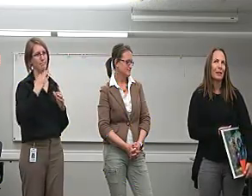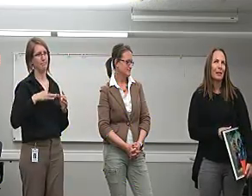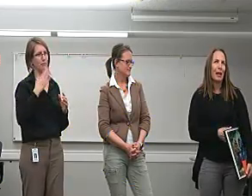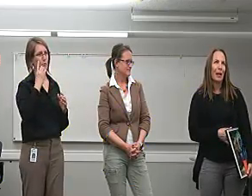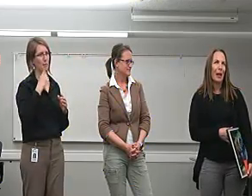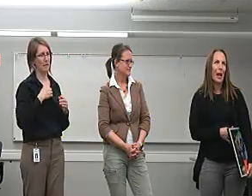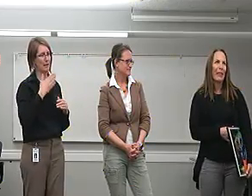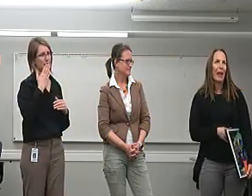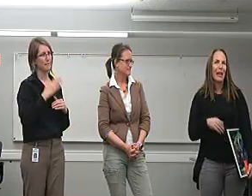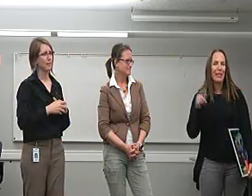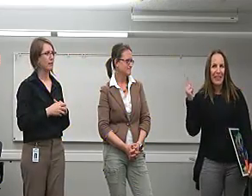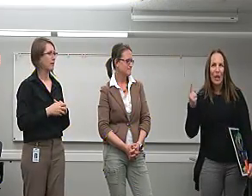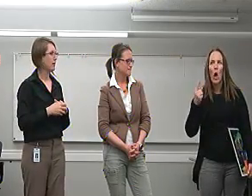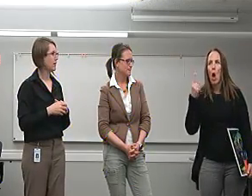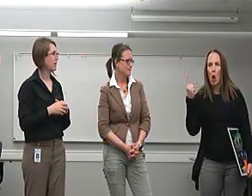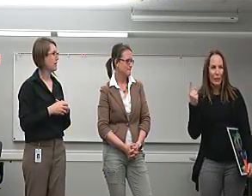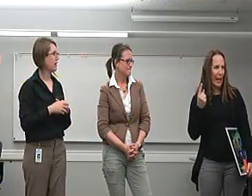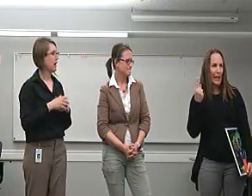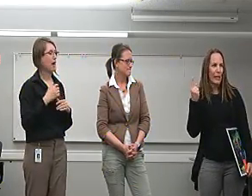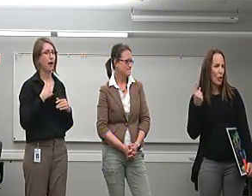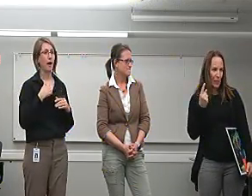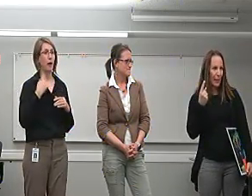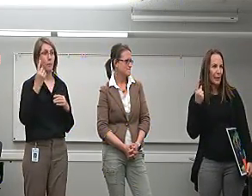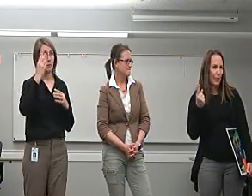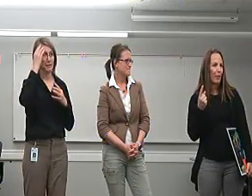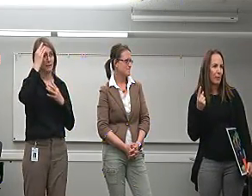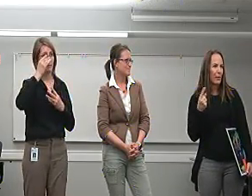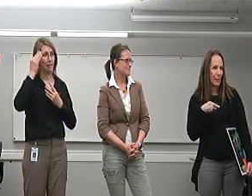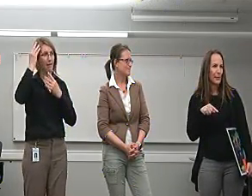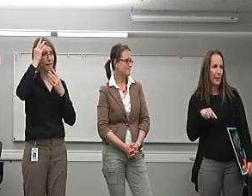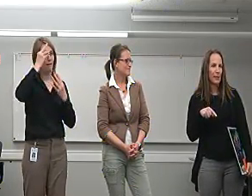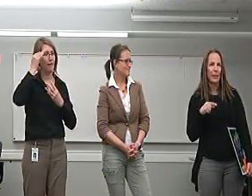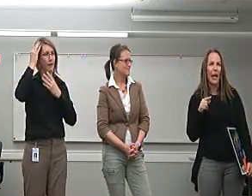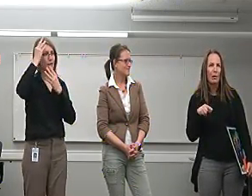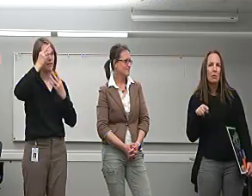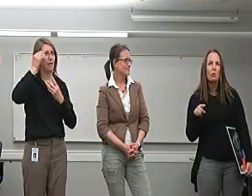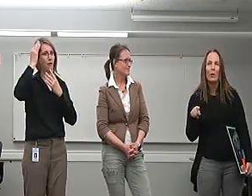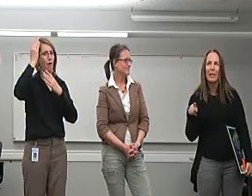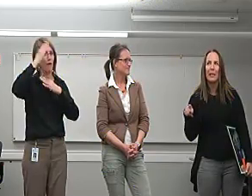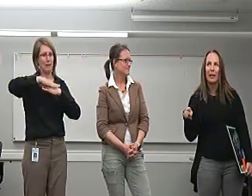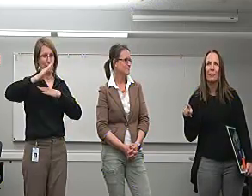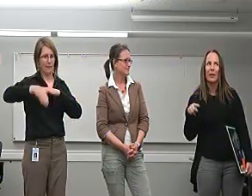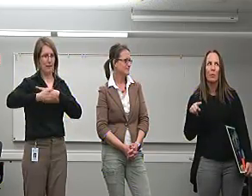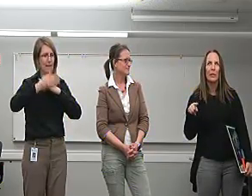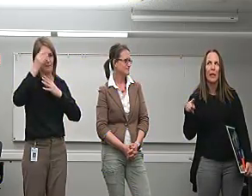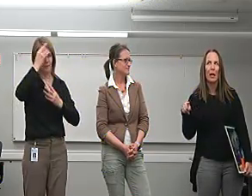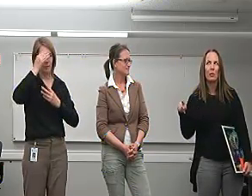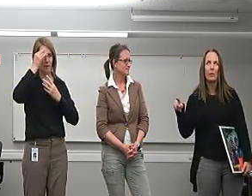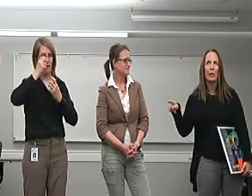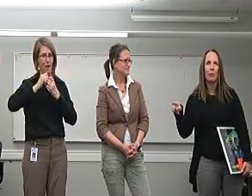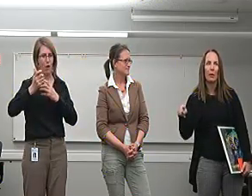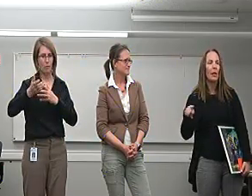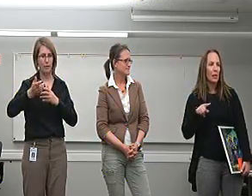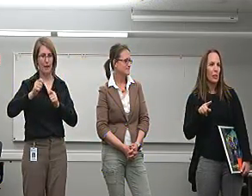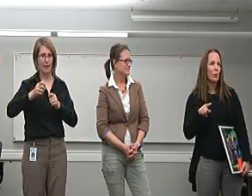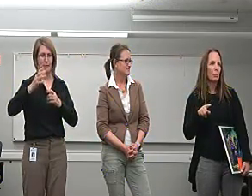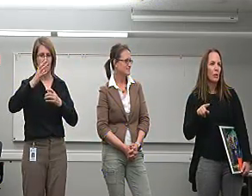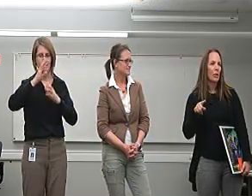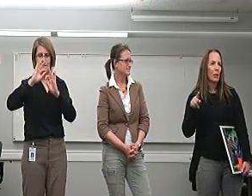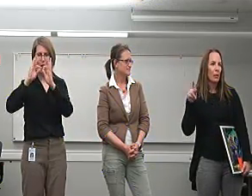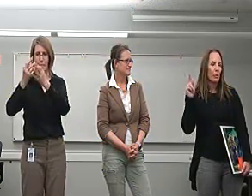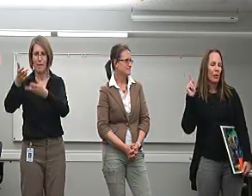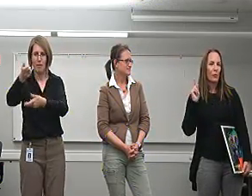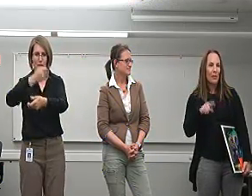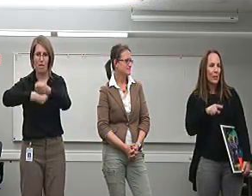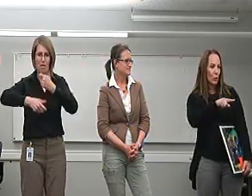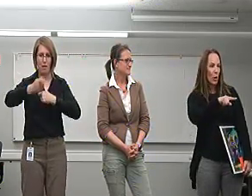I think all day and all night about these things, like how do we get family? How do we get, so if you think, you